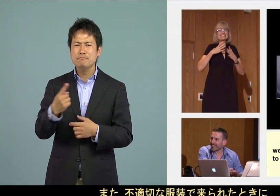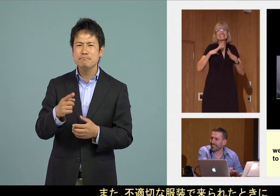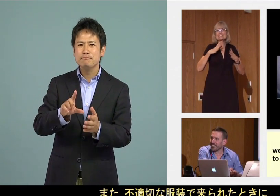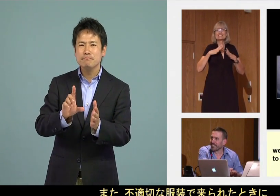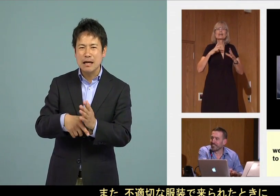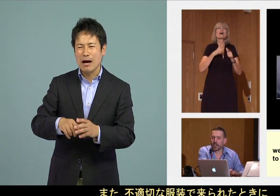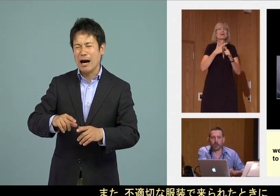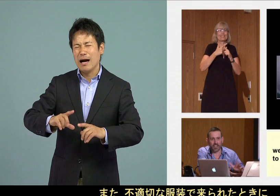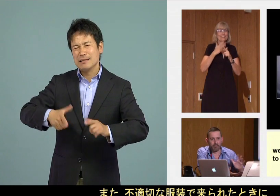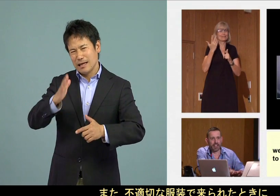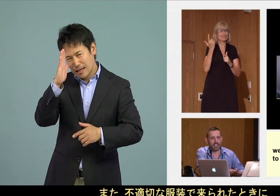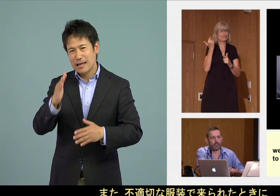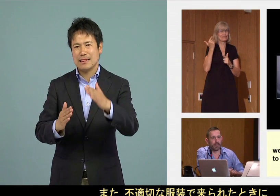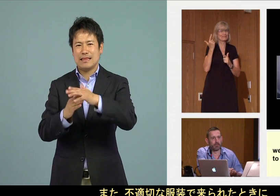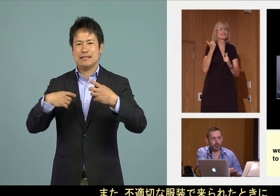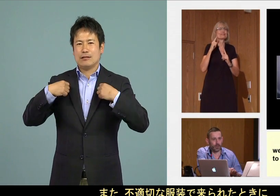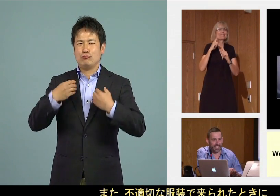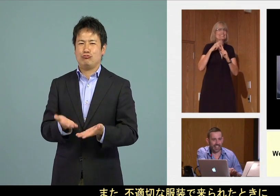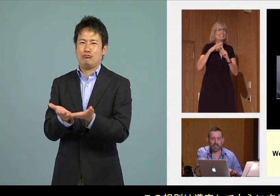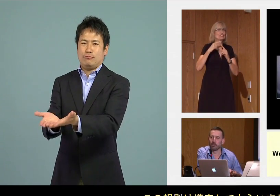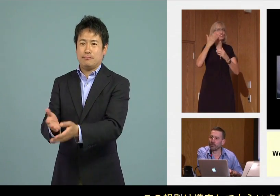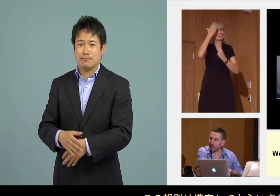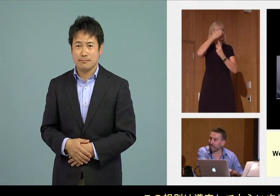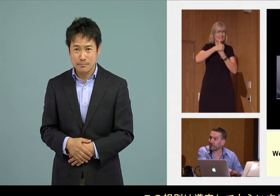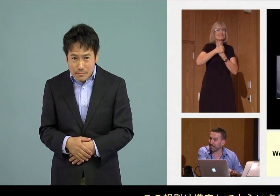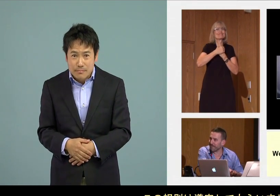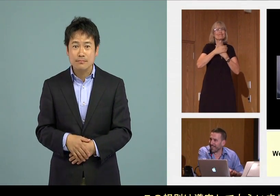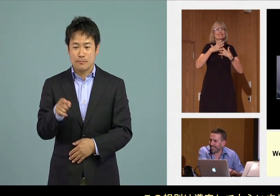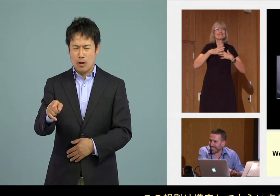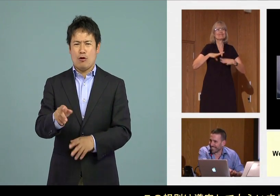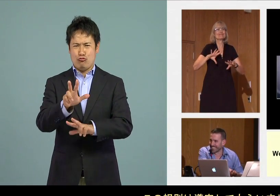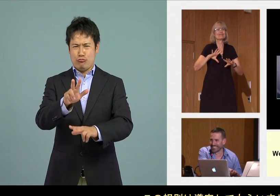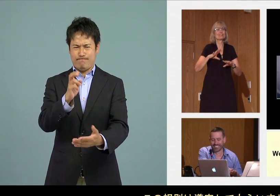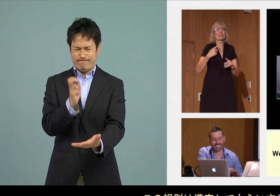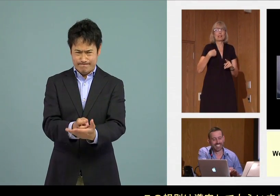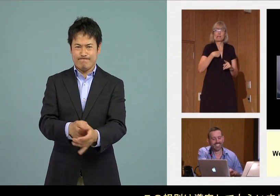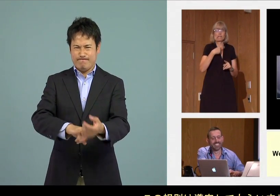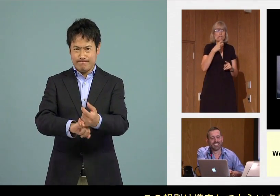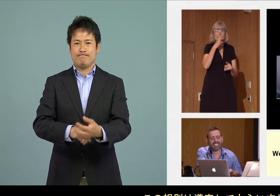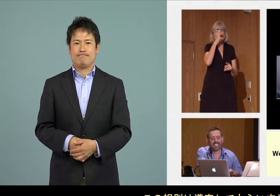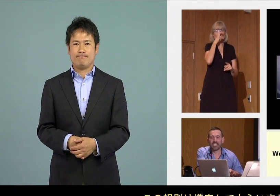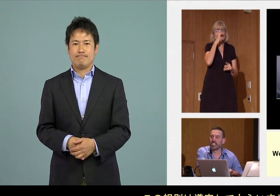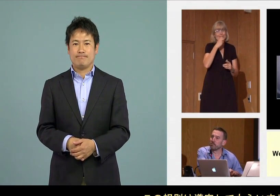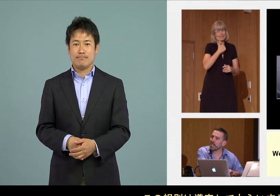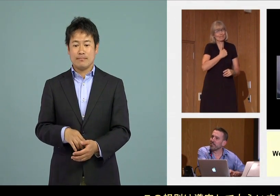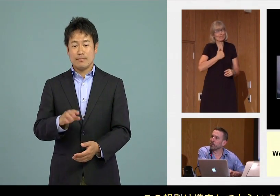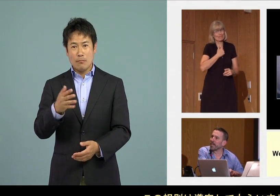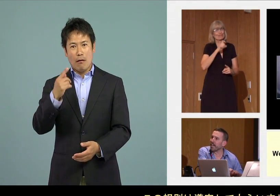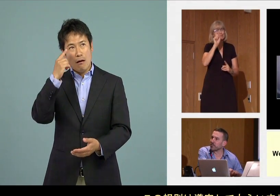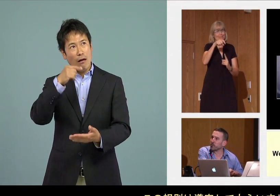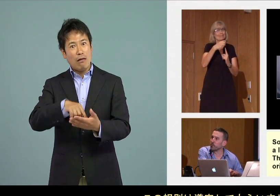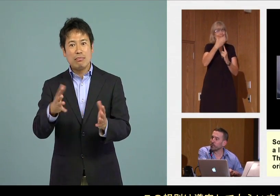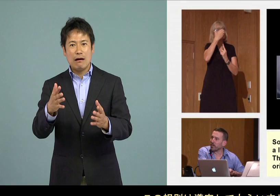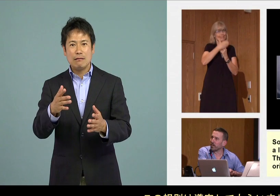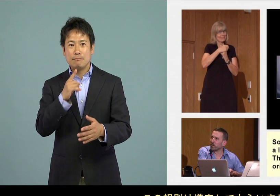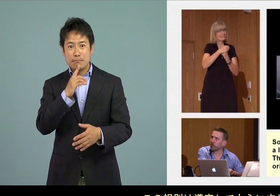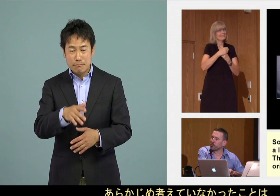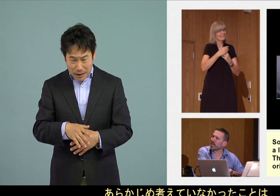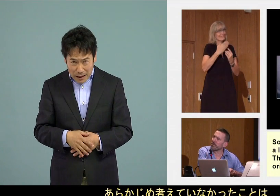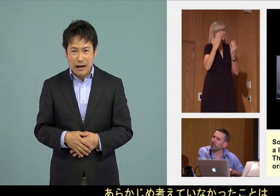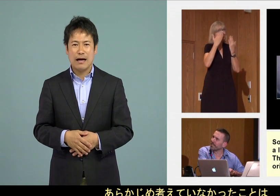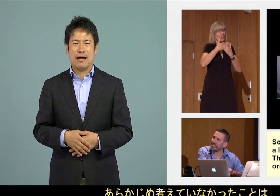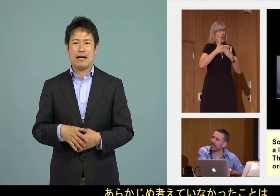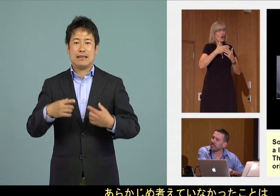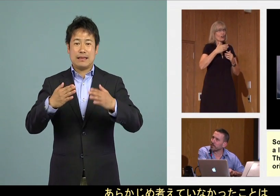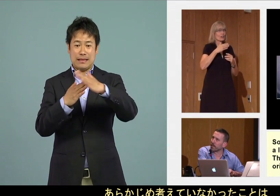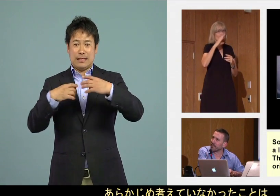t-shirts that were there ready for people to wear. And we were very strict about this. It did mean that we had to,